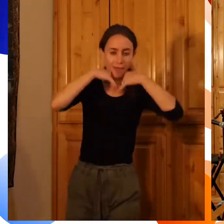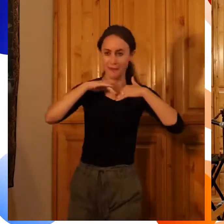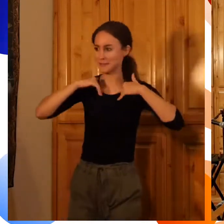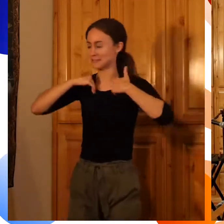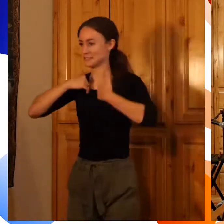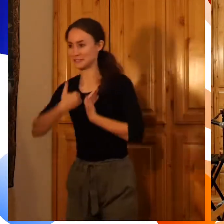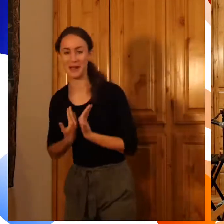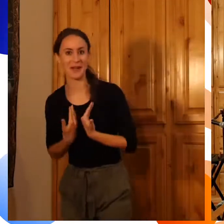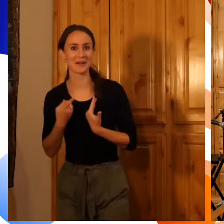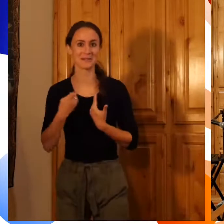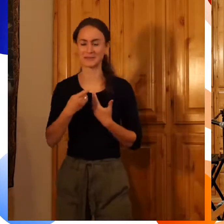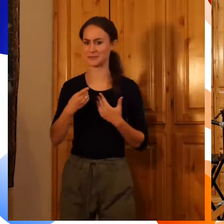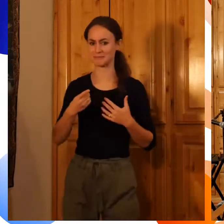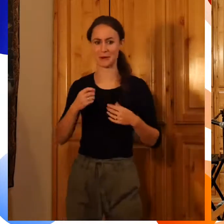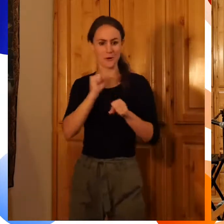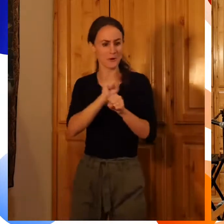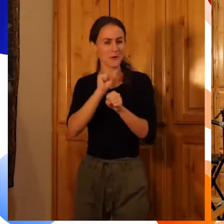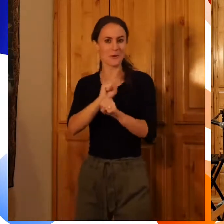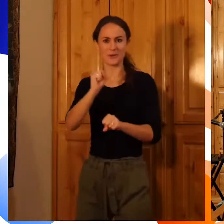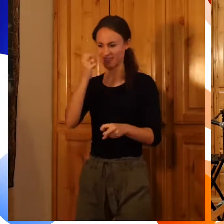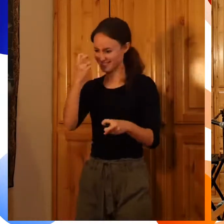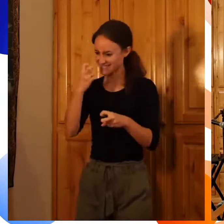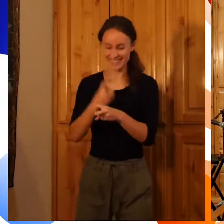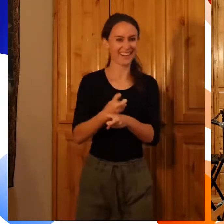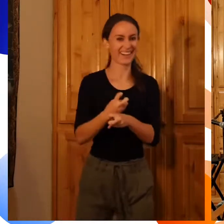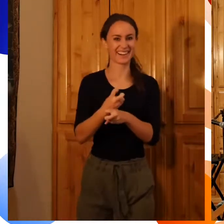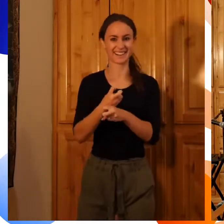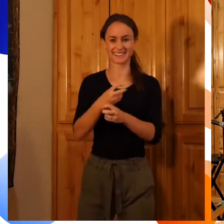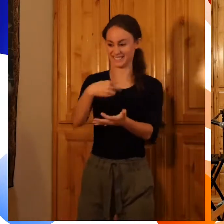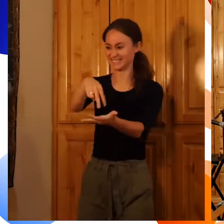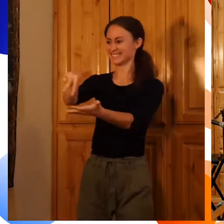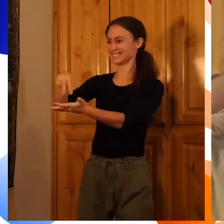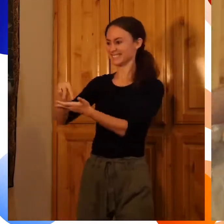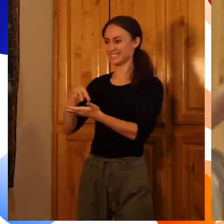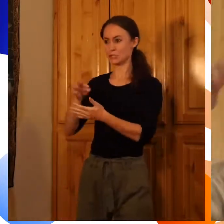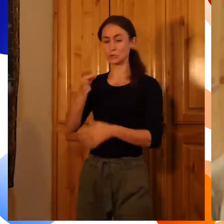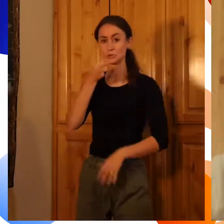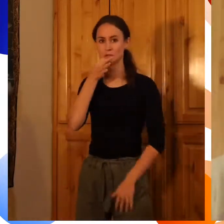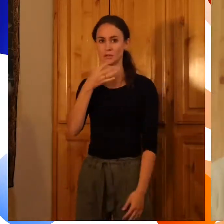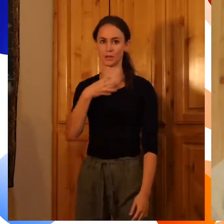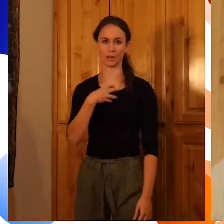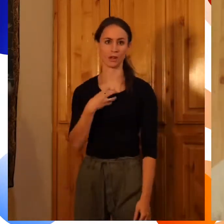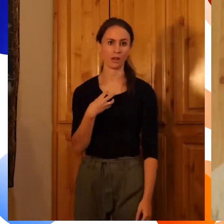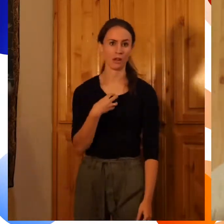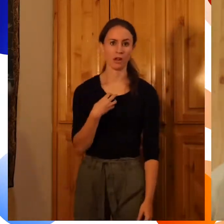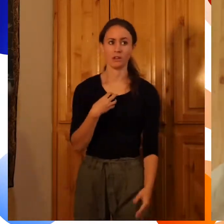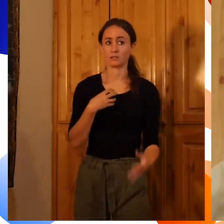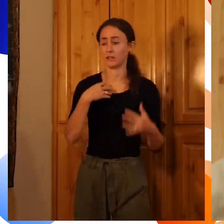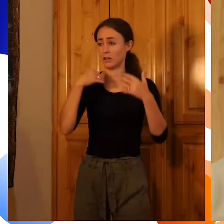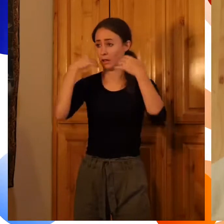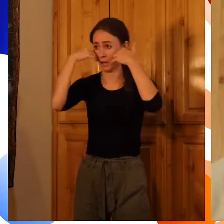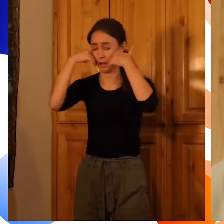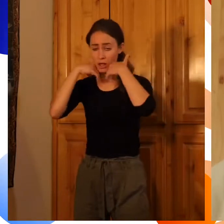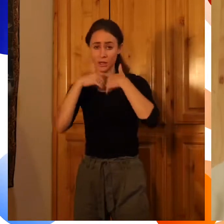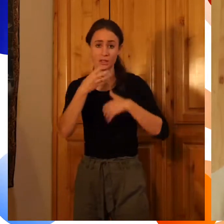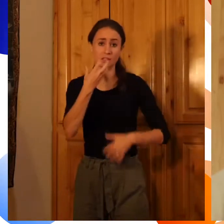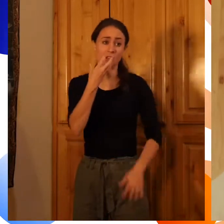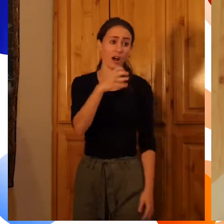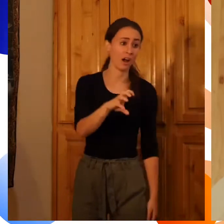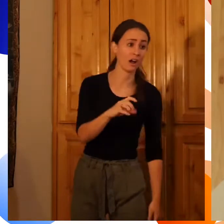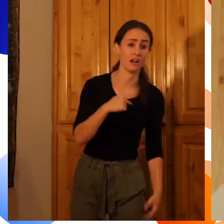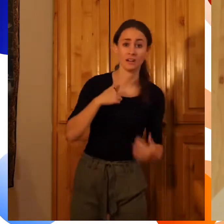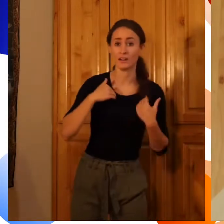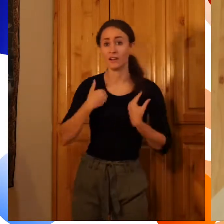gouts of sweat, and suddenly they began to complain. "Oh, suddenly it's really hot, suddenly." And Donald began to hear the sound of